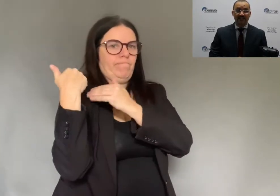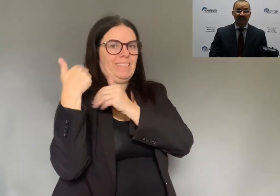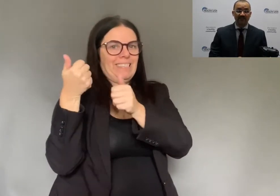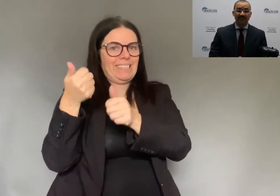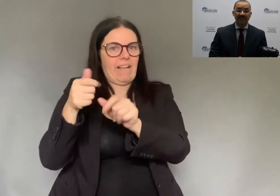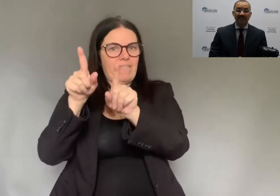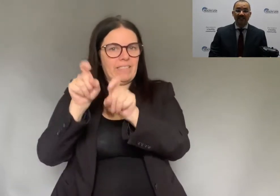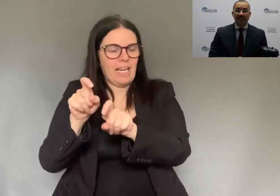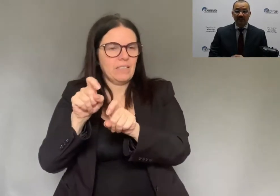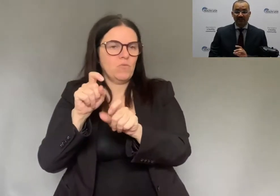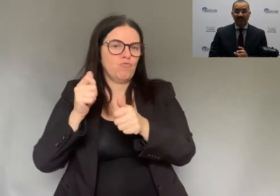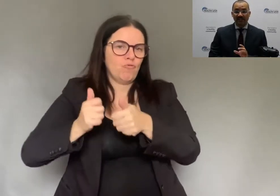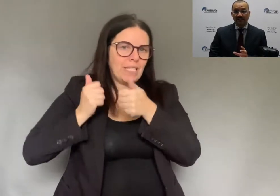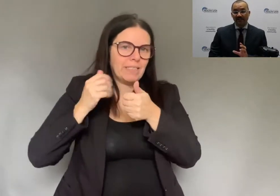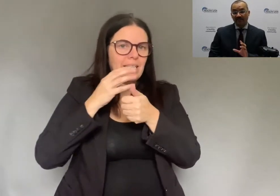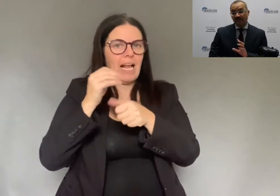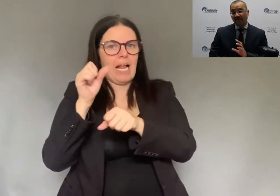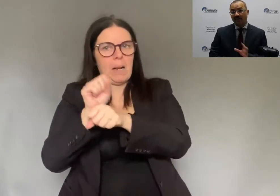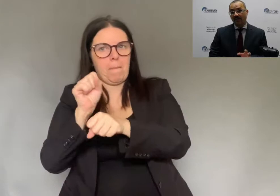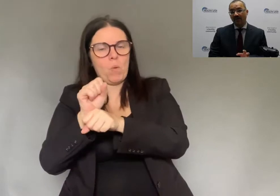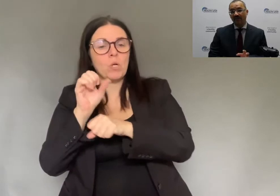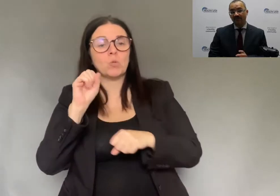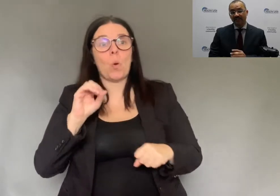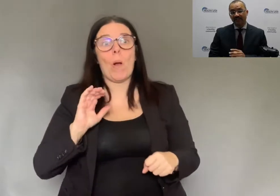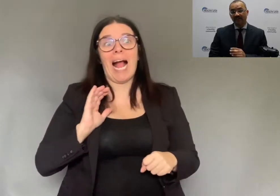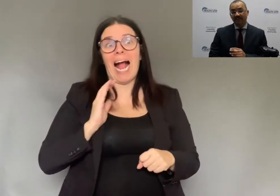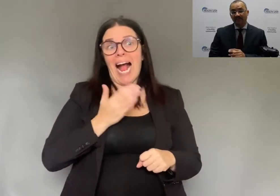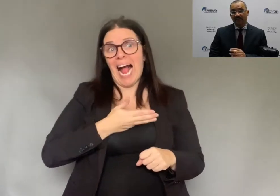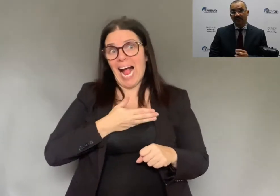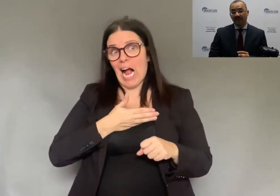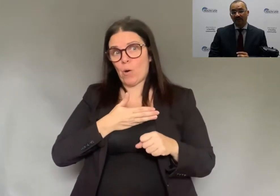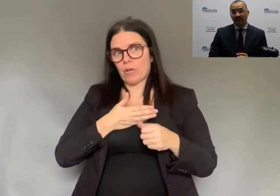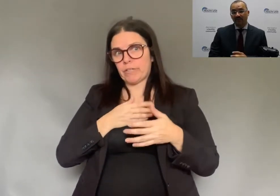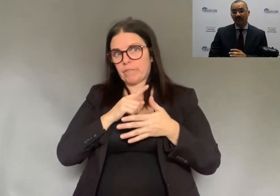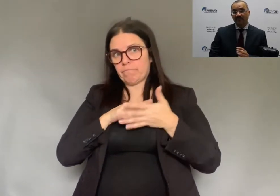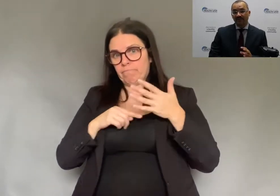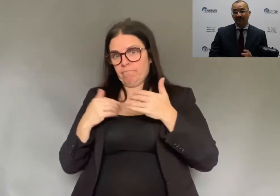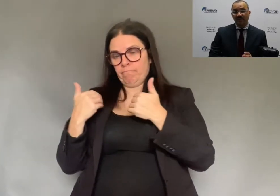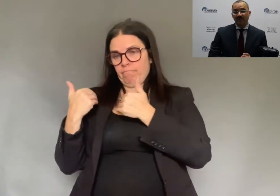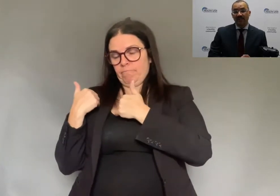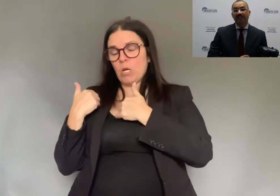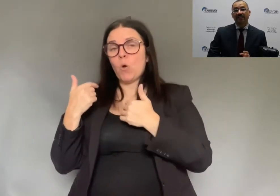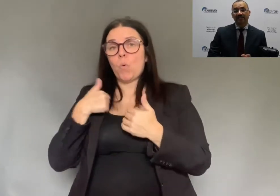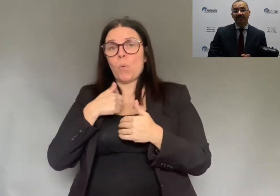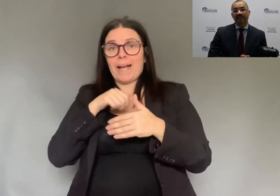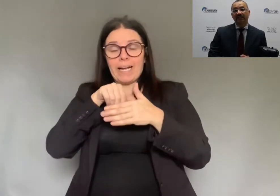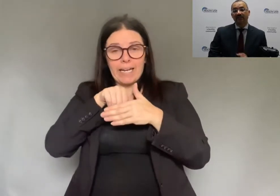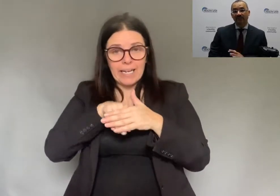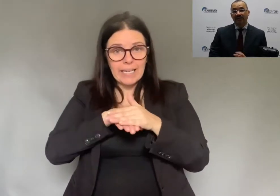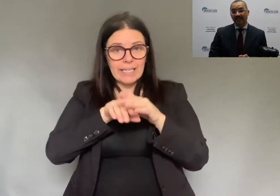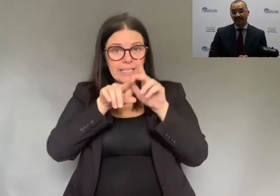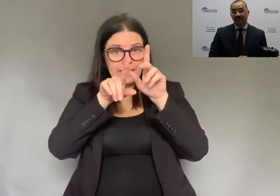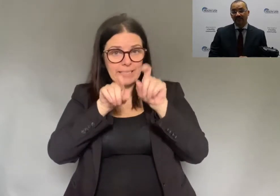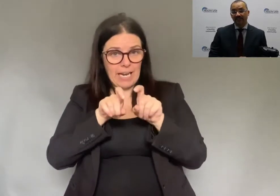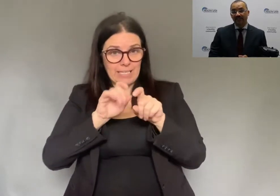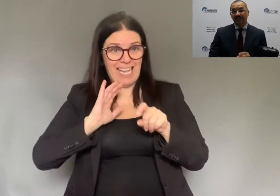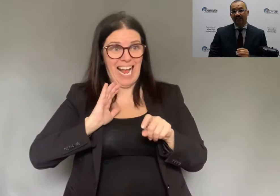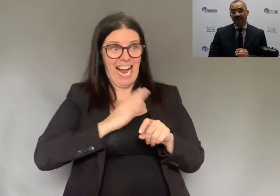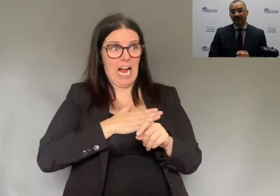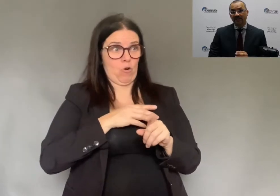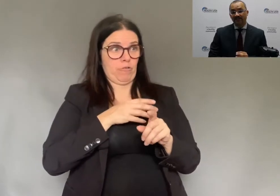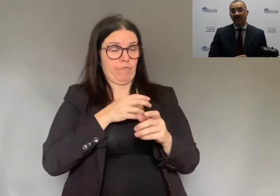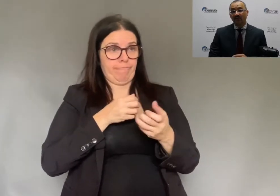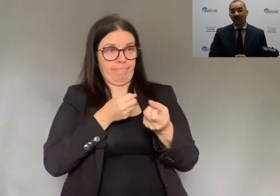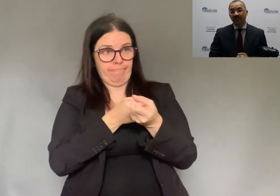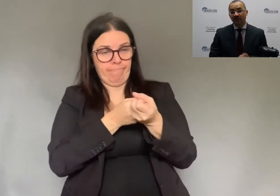and employees. So from our perspective, from our approach, when we are going in and testing those, so that is completed. There